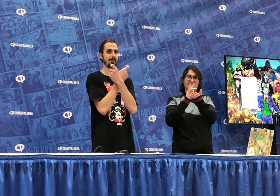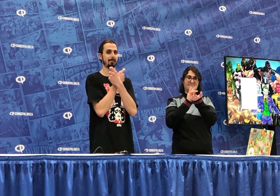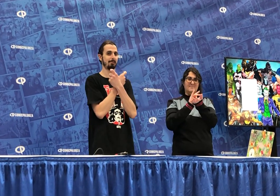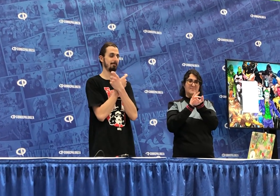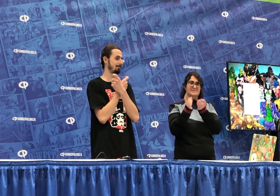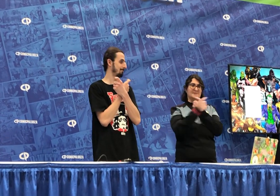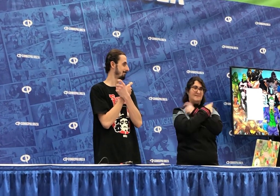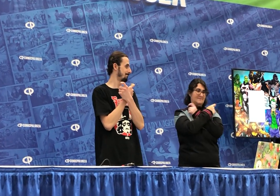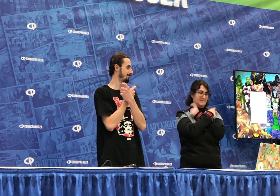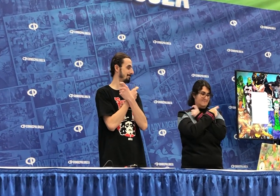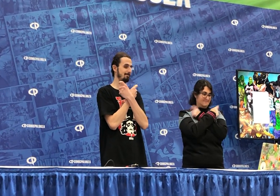Poison Ivy.